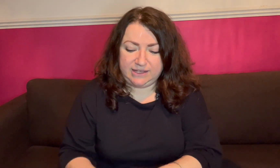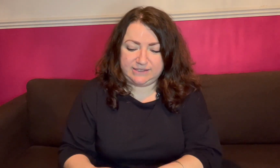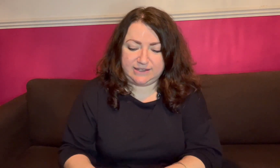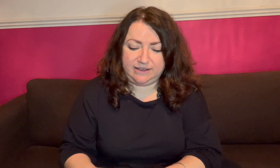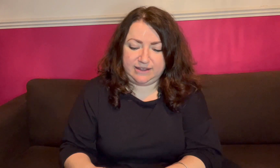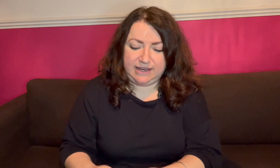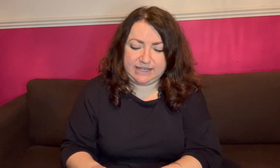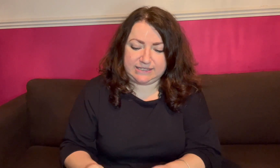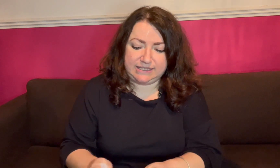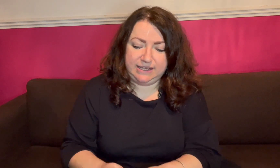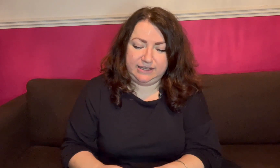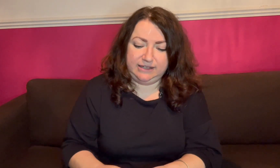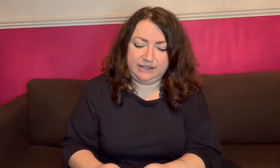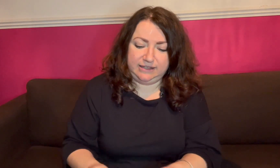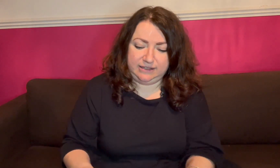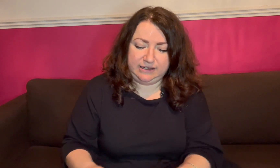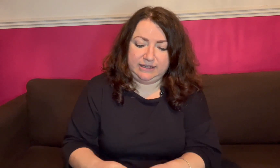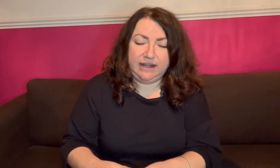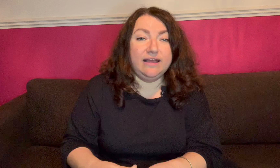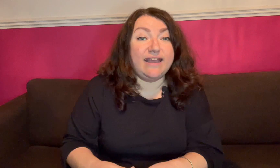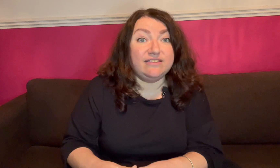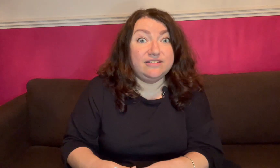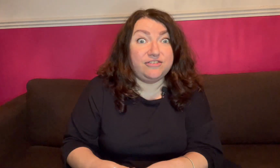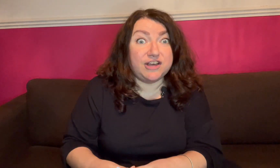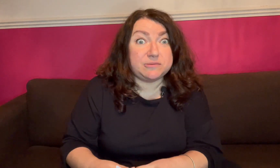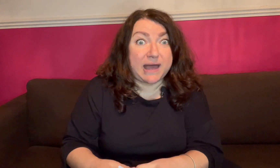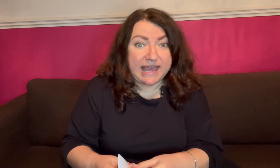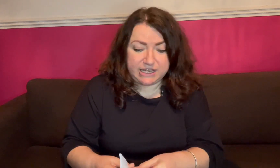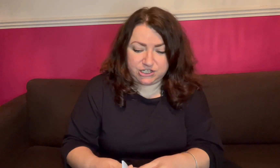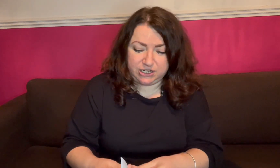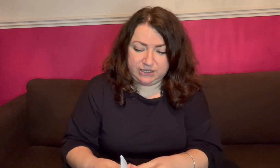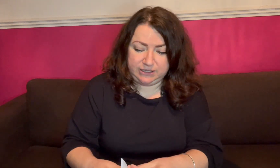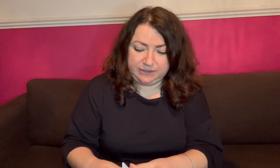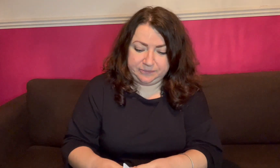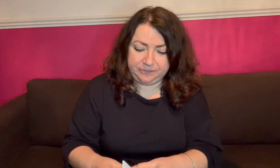So let's get to the first page.